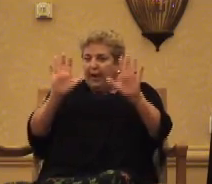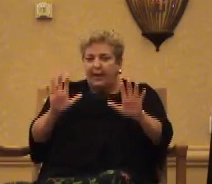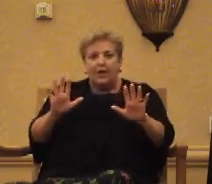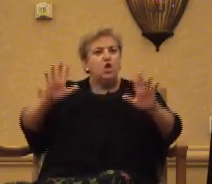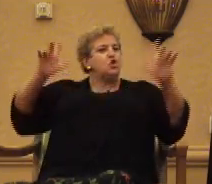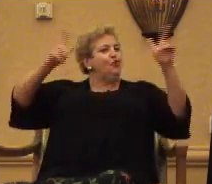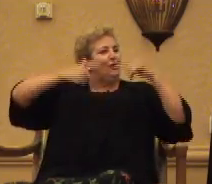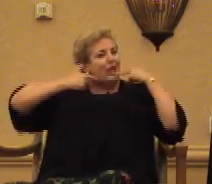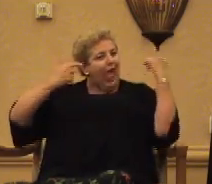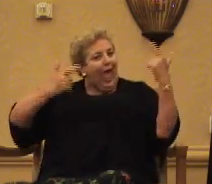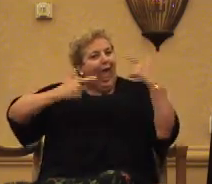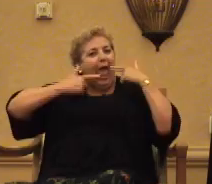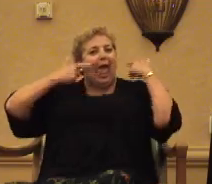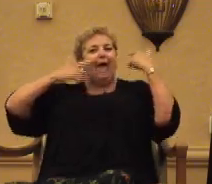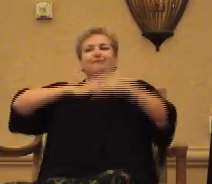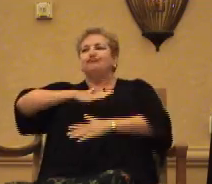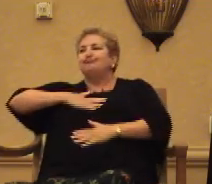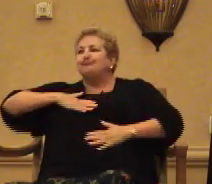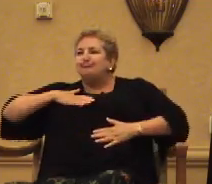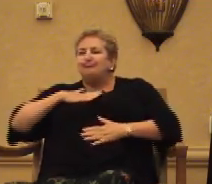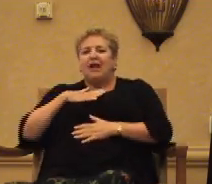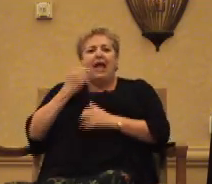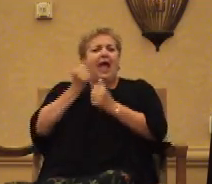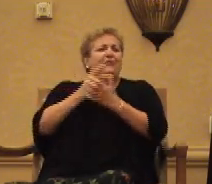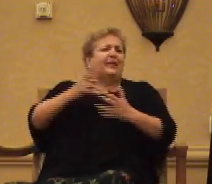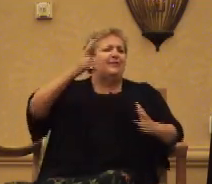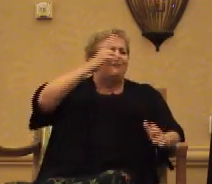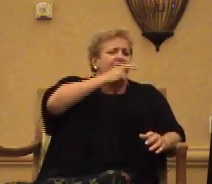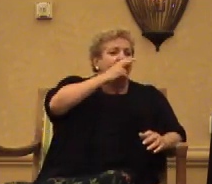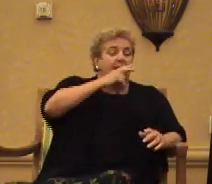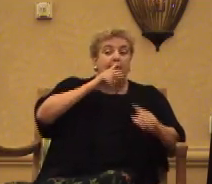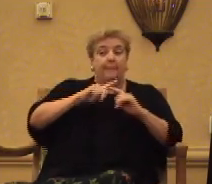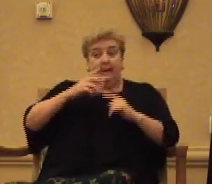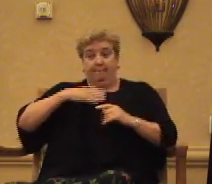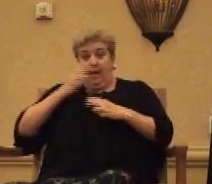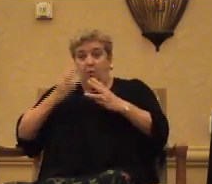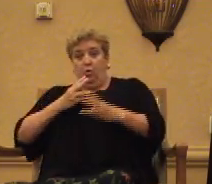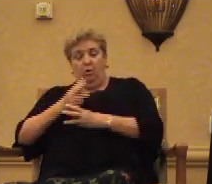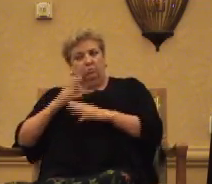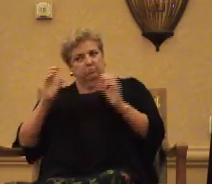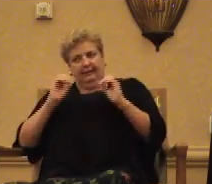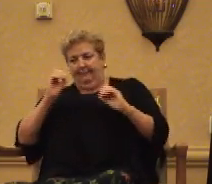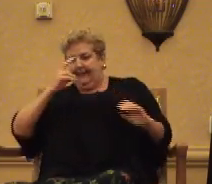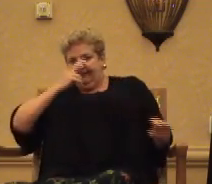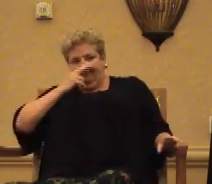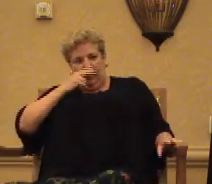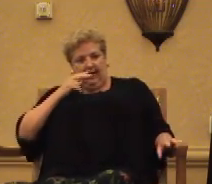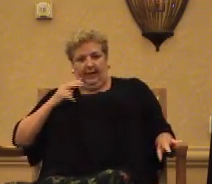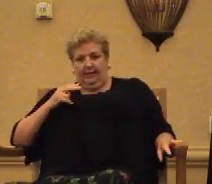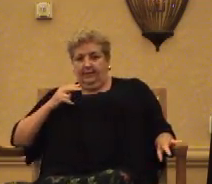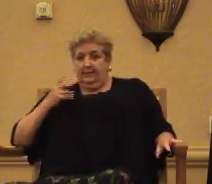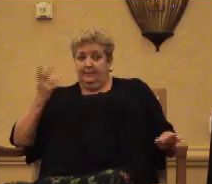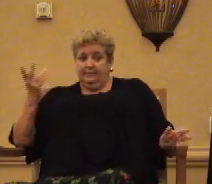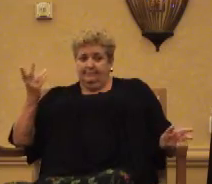a lot, everything's funny. There's nothing funny in my world. I mean, you're grateful